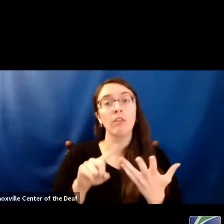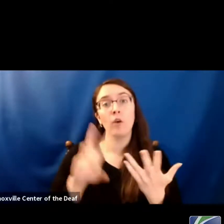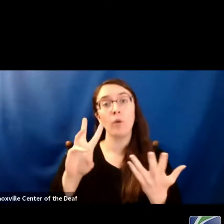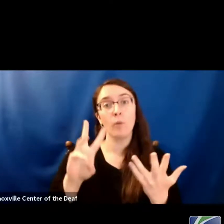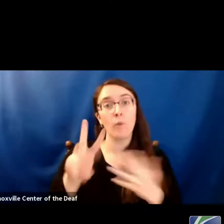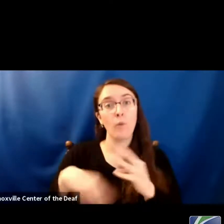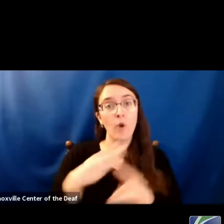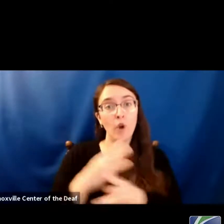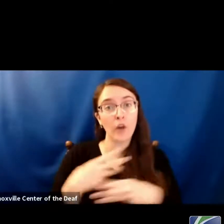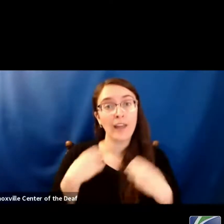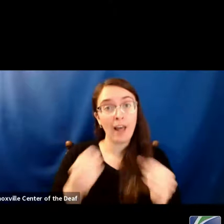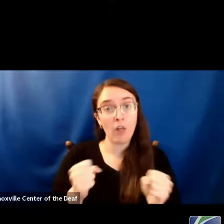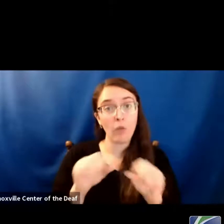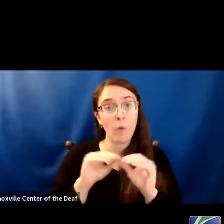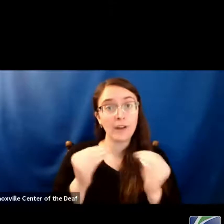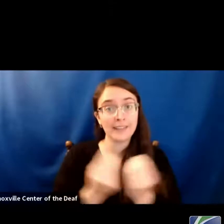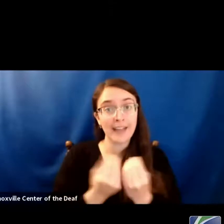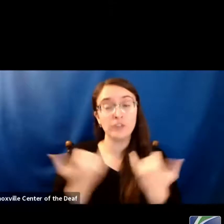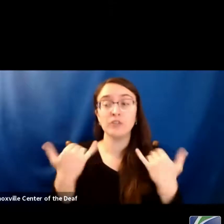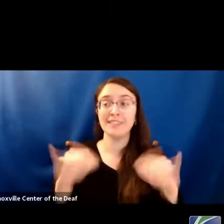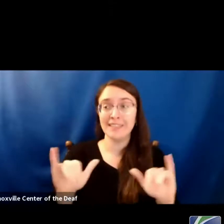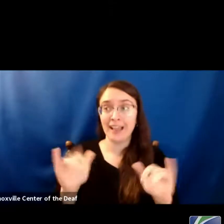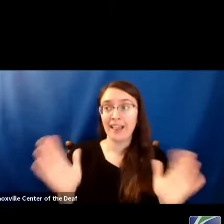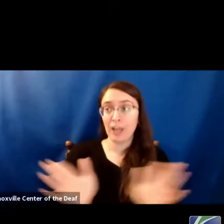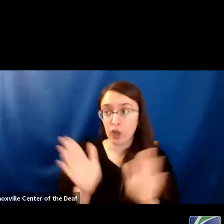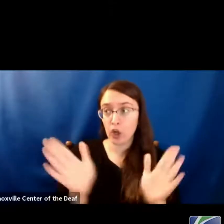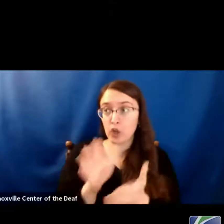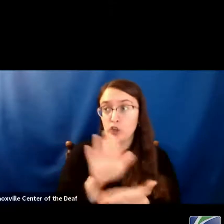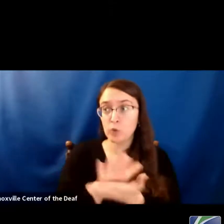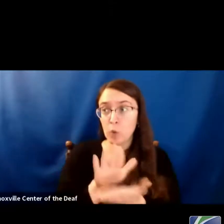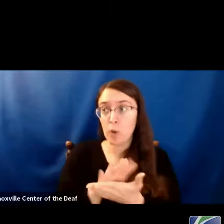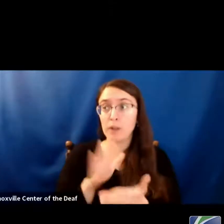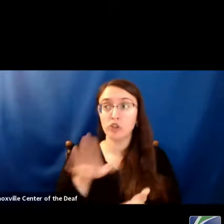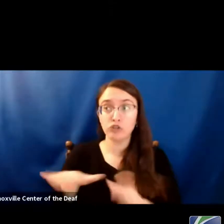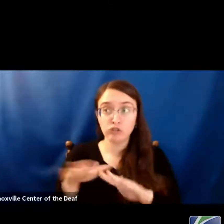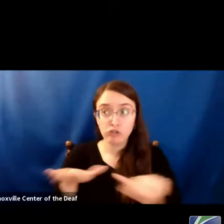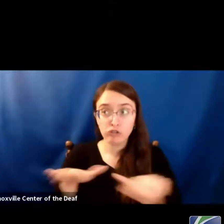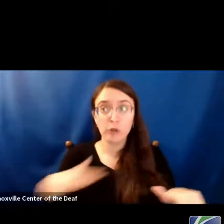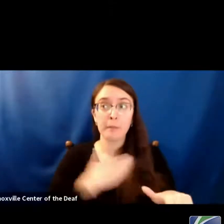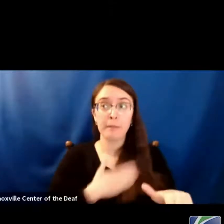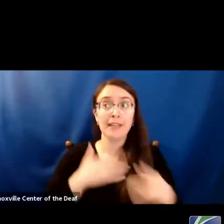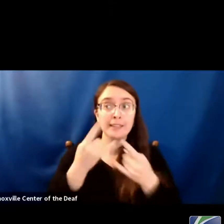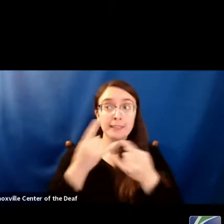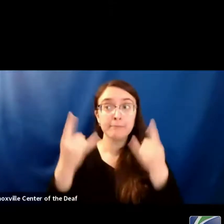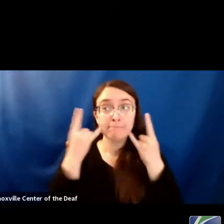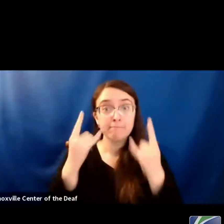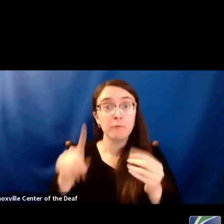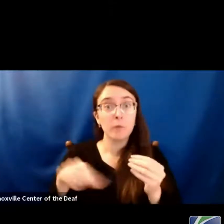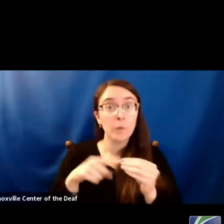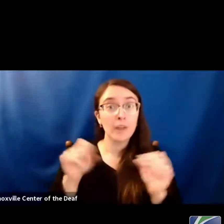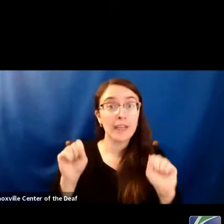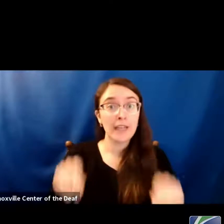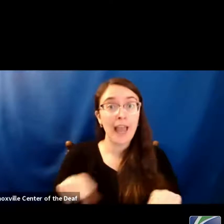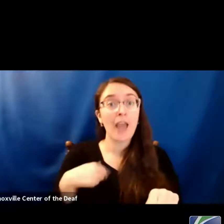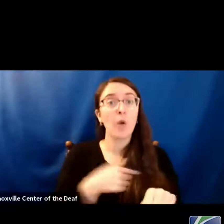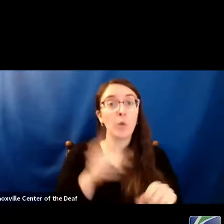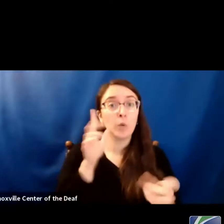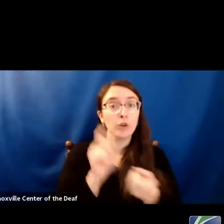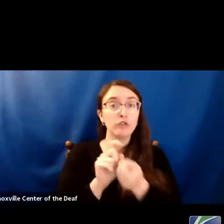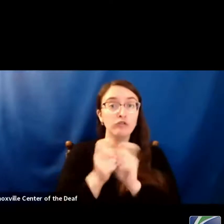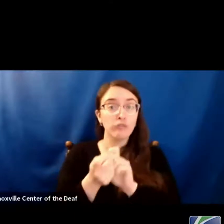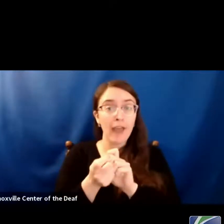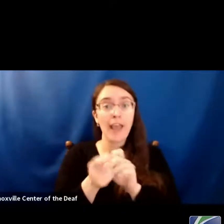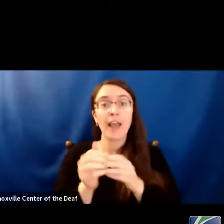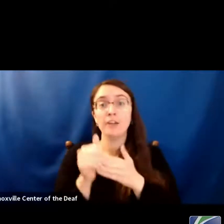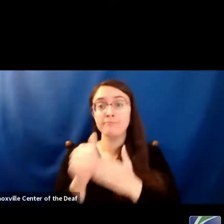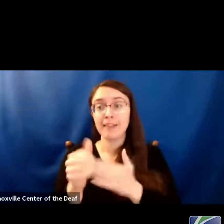they can. And so we continue to agree with that and continue to support that, and we'll change our guidance based on the data and evidence from the CDC and